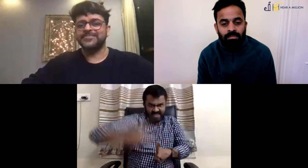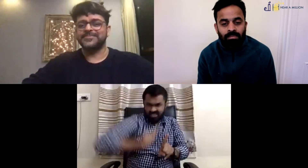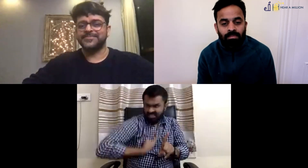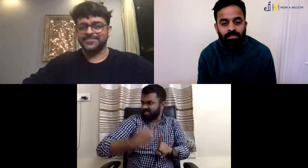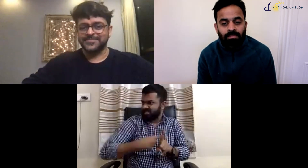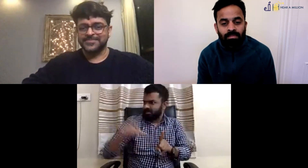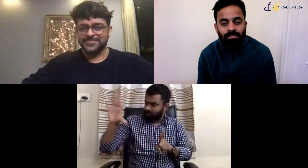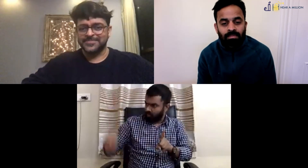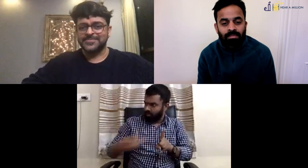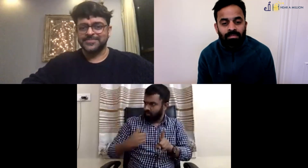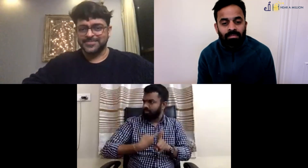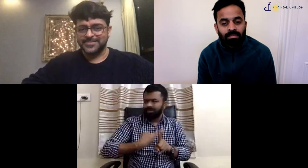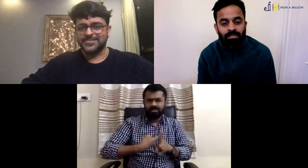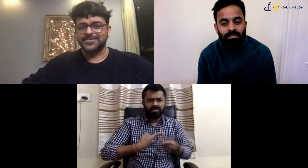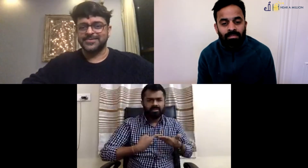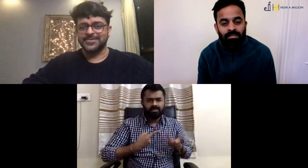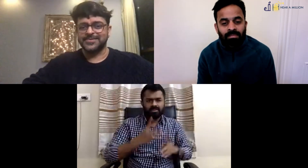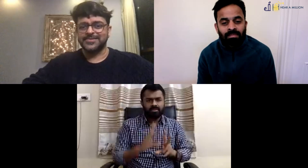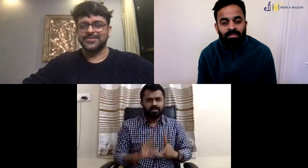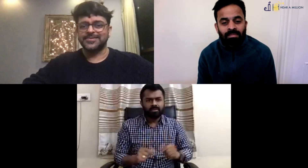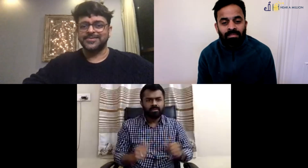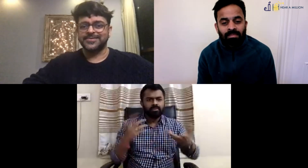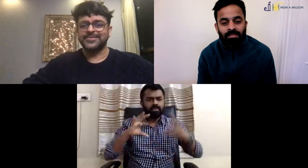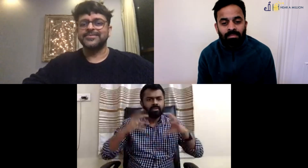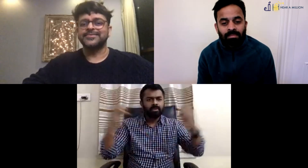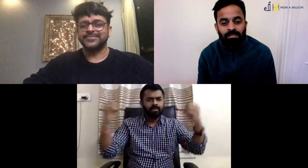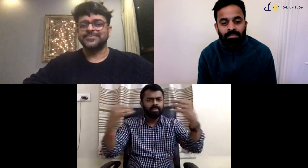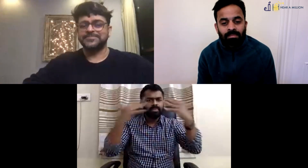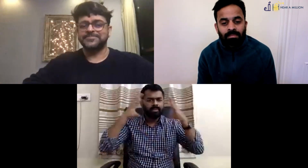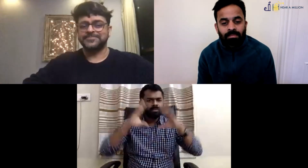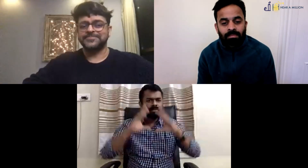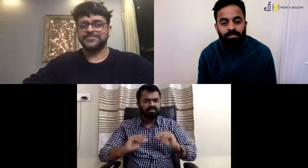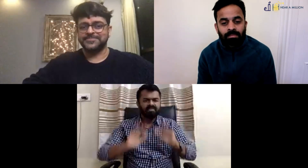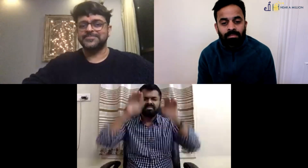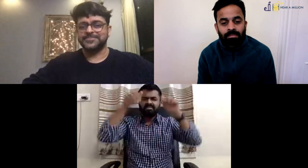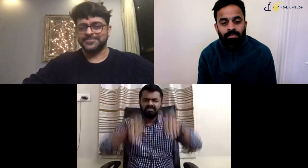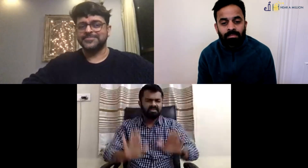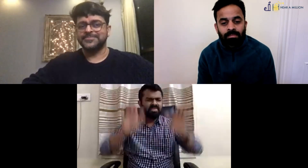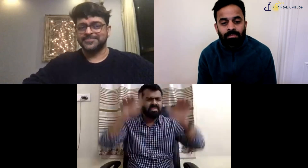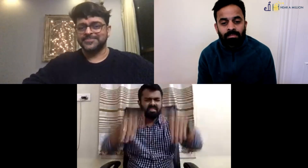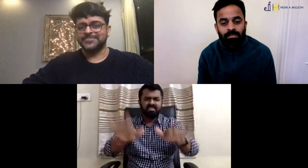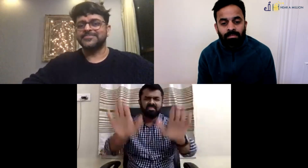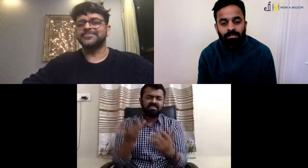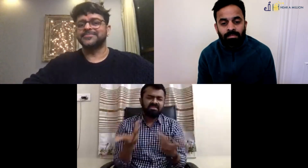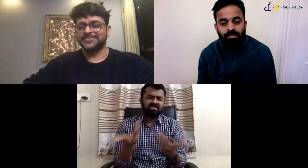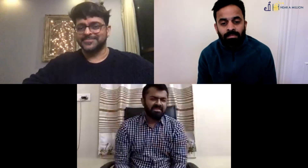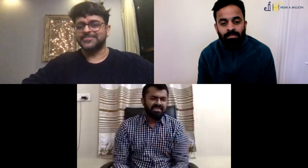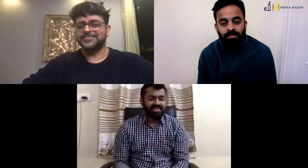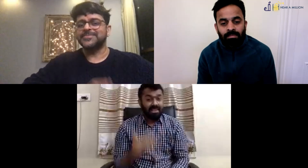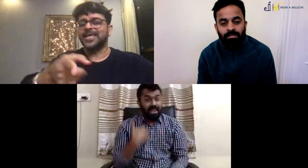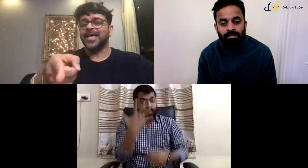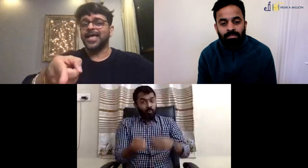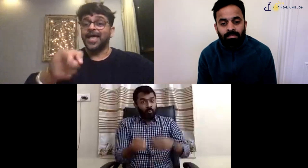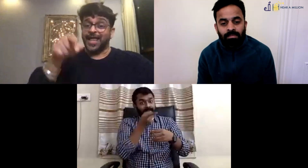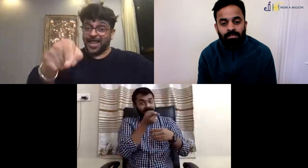will get hyper and they would like to work like anyhow, and later on they will have don't have the fire. So it just take the